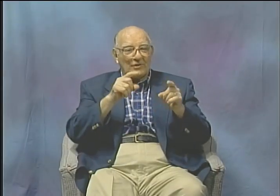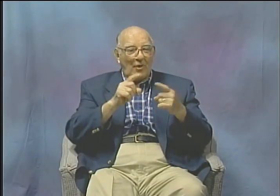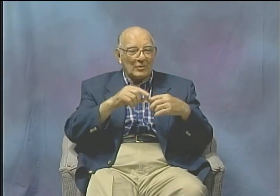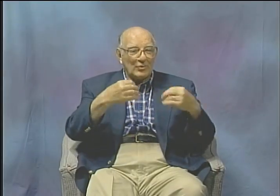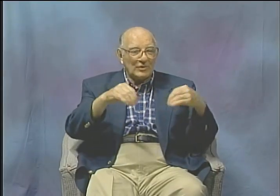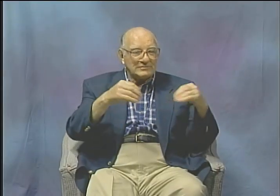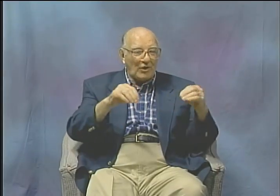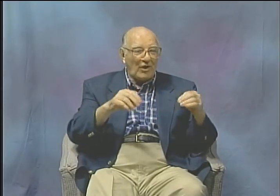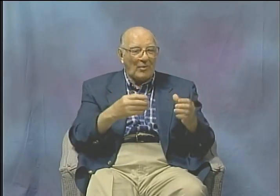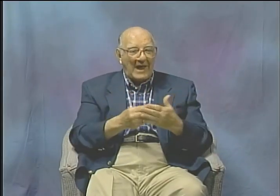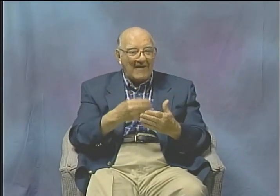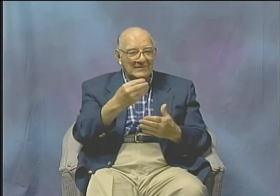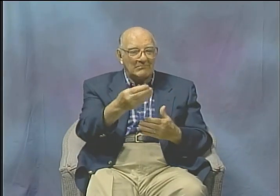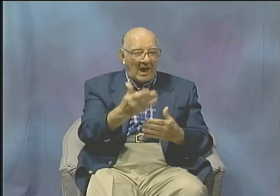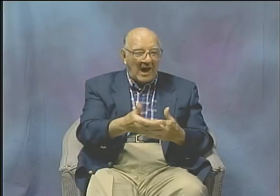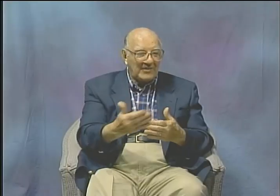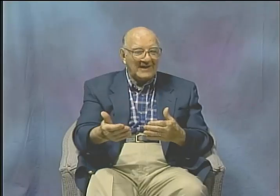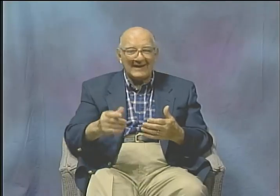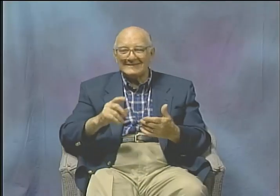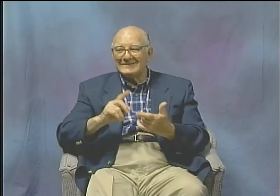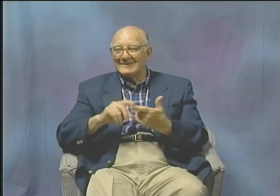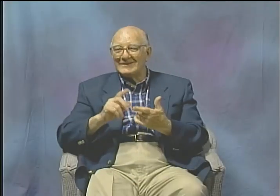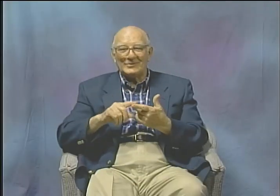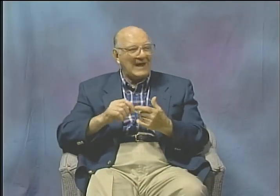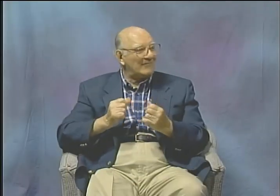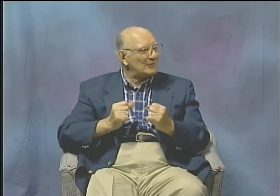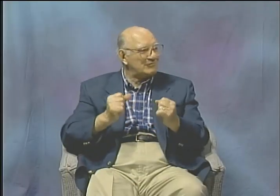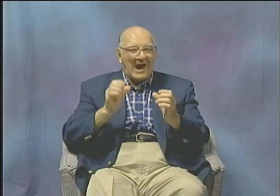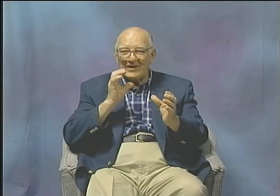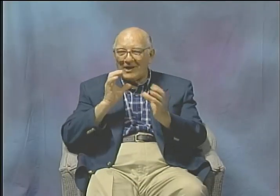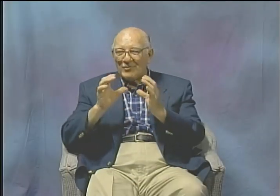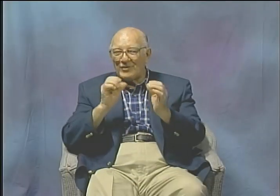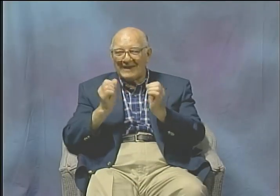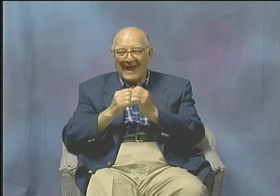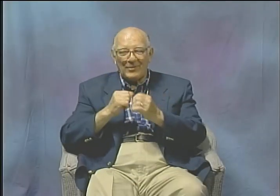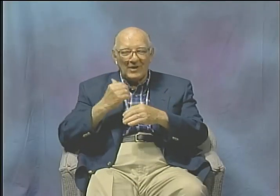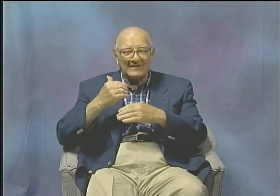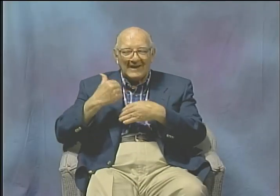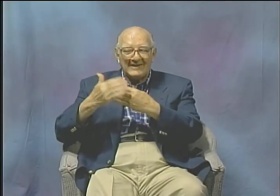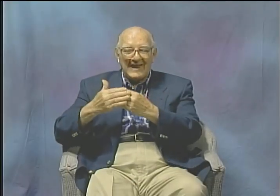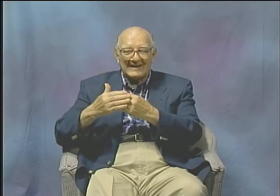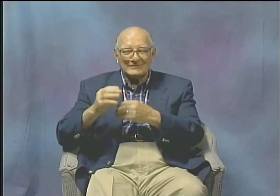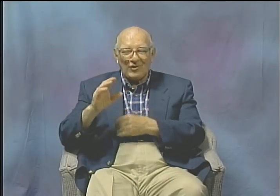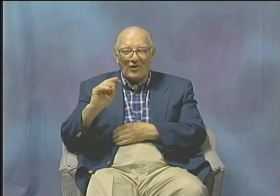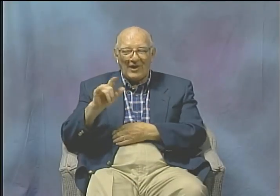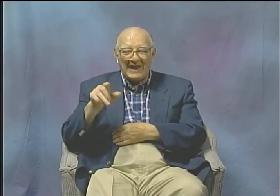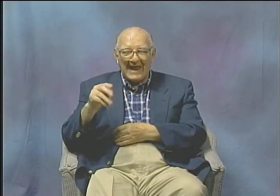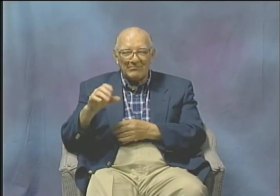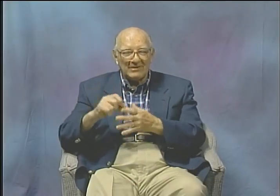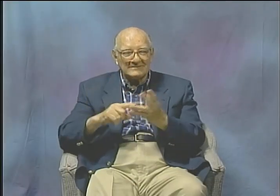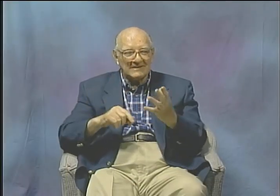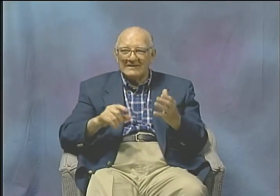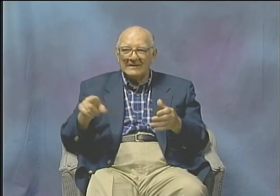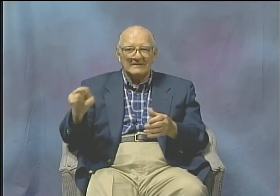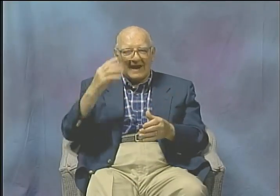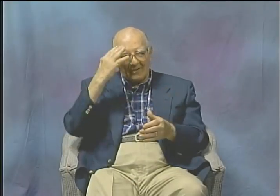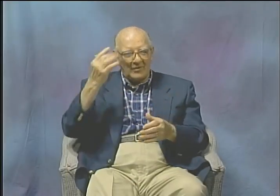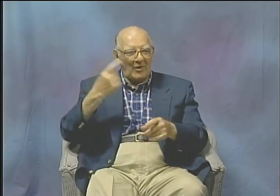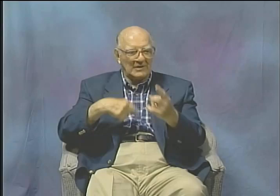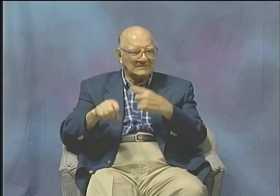go to the store, we have to buy things, we have to try to communicate with next door neighbors. They don't know